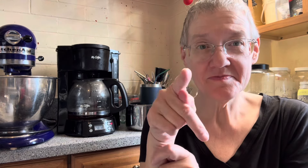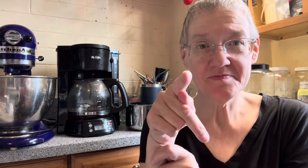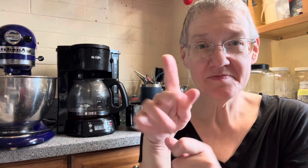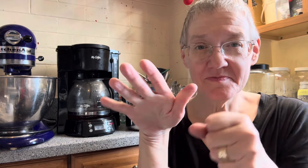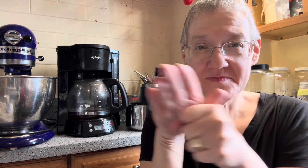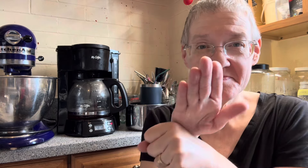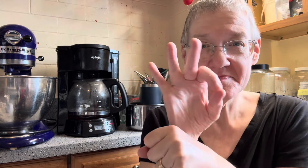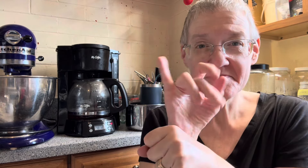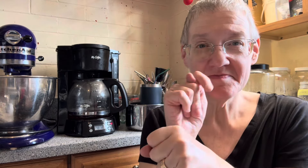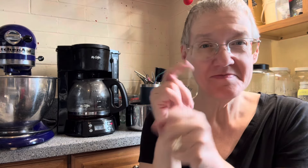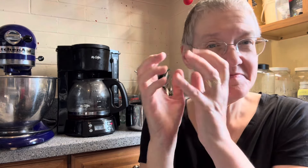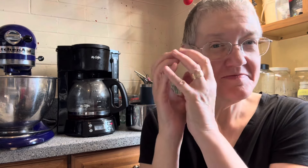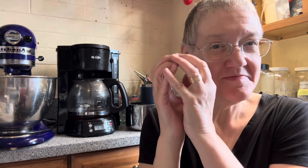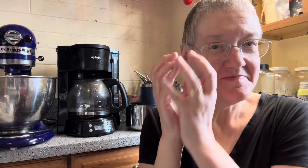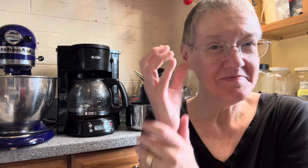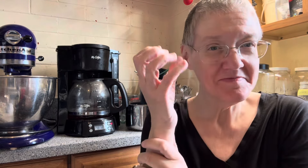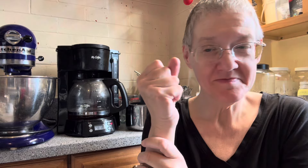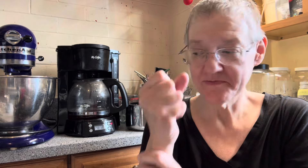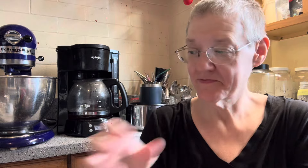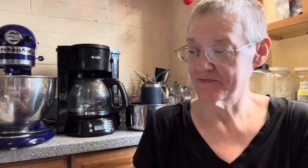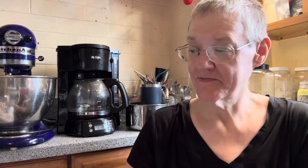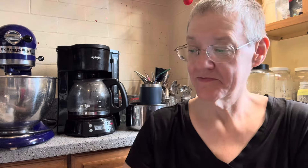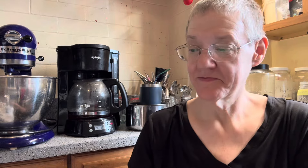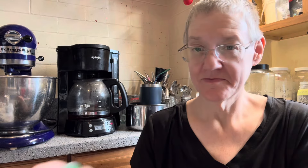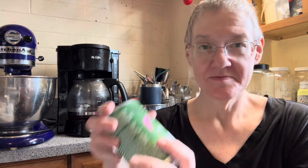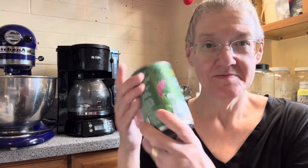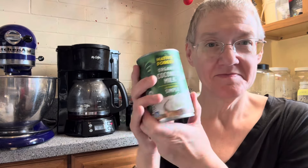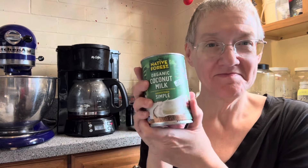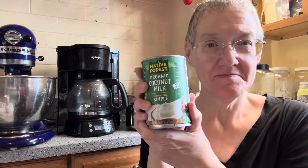And I drink it with half a cup of full-fat coconut milk.